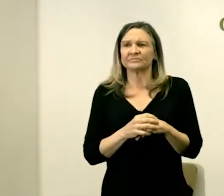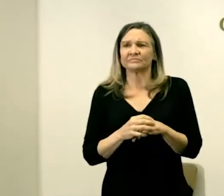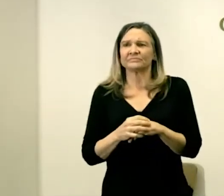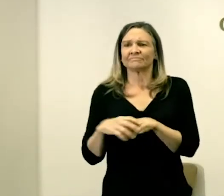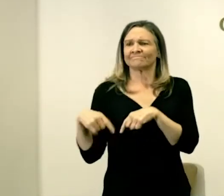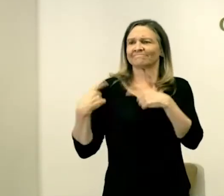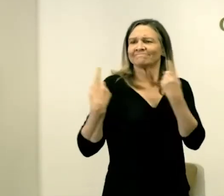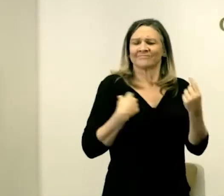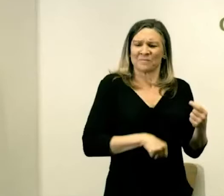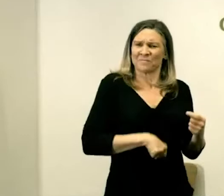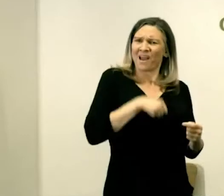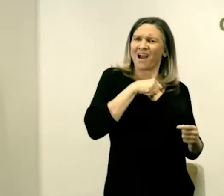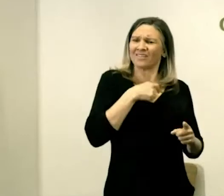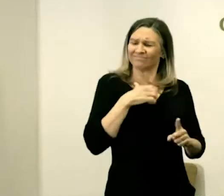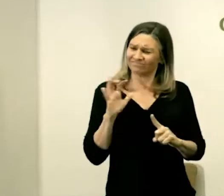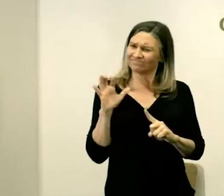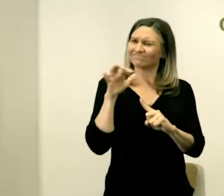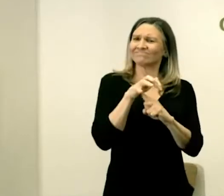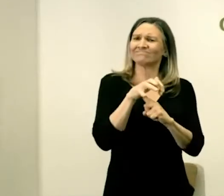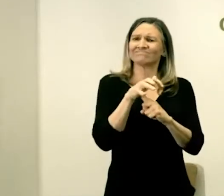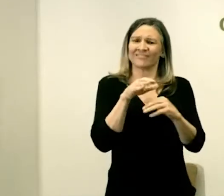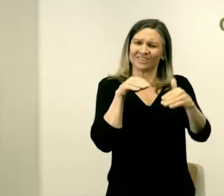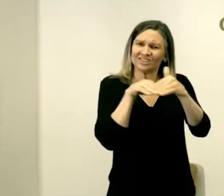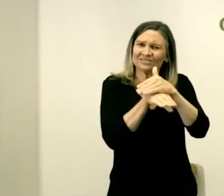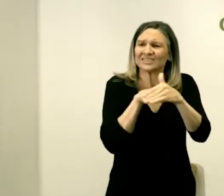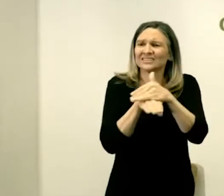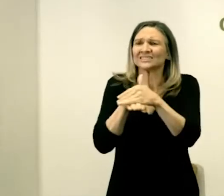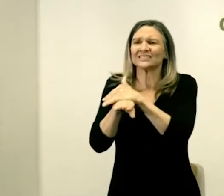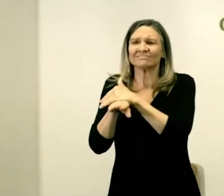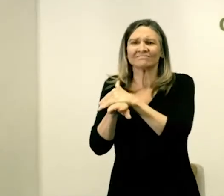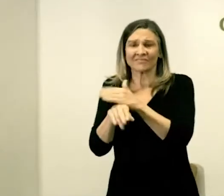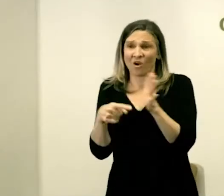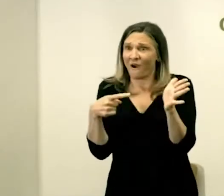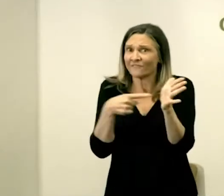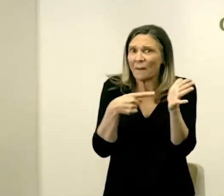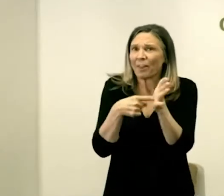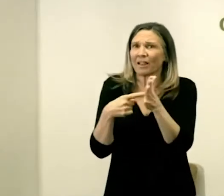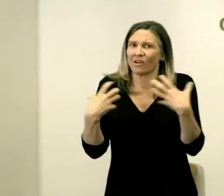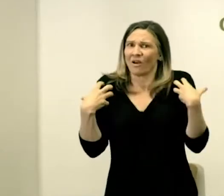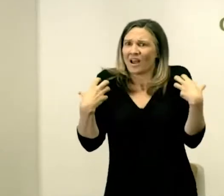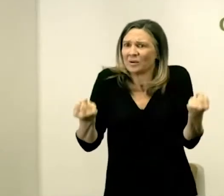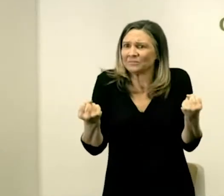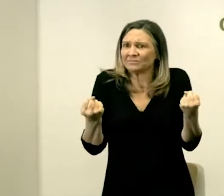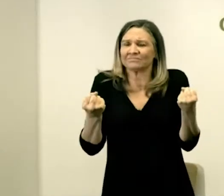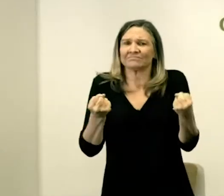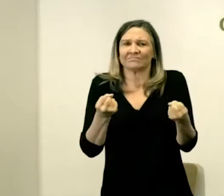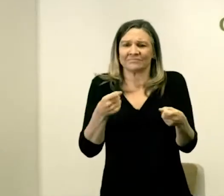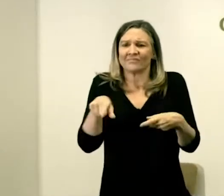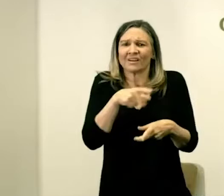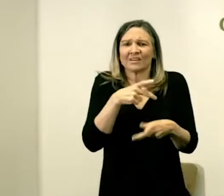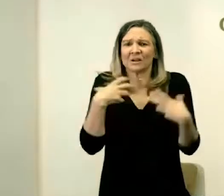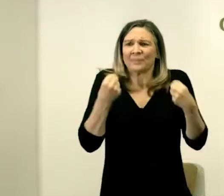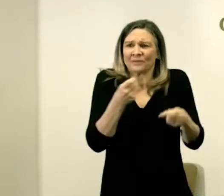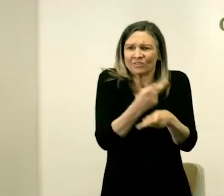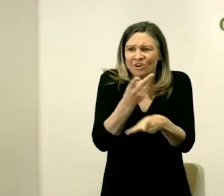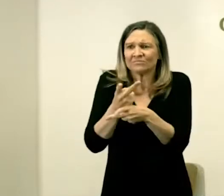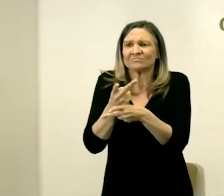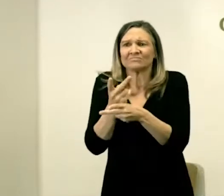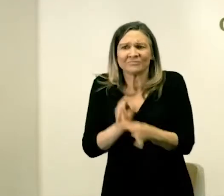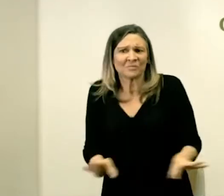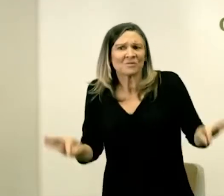champion of accessible, affordable healthcare where it's most needed. And we are